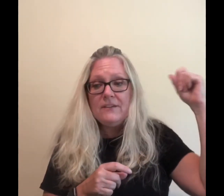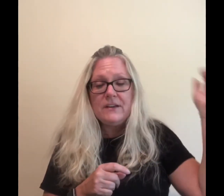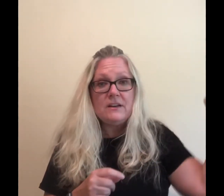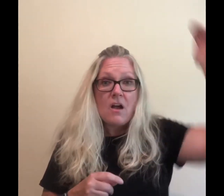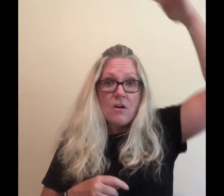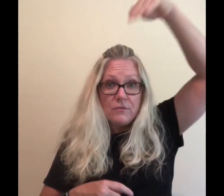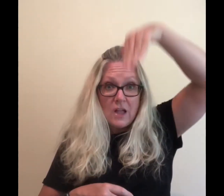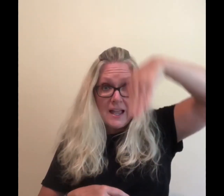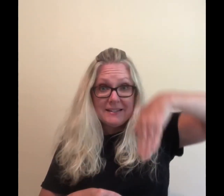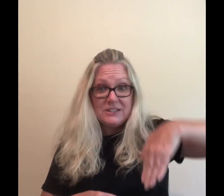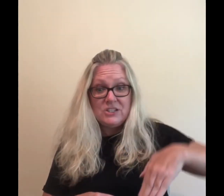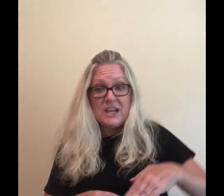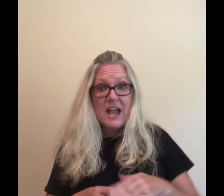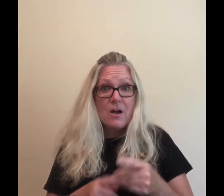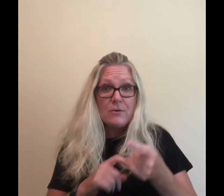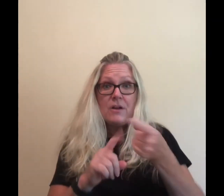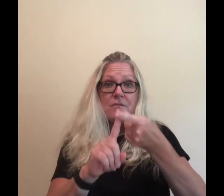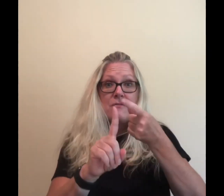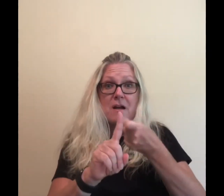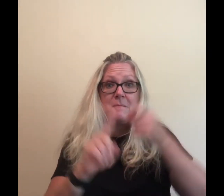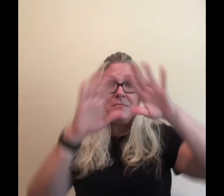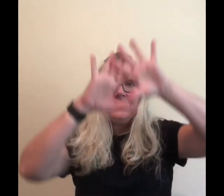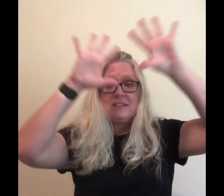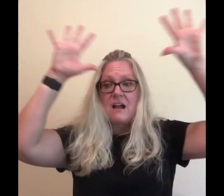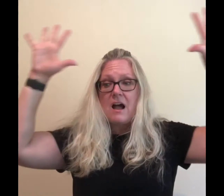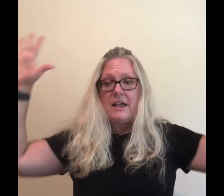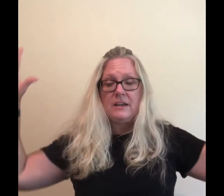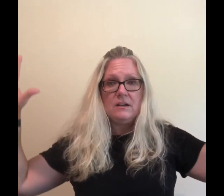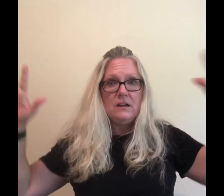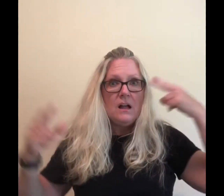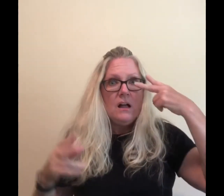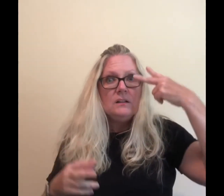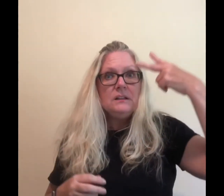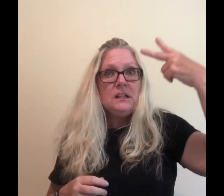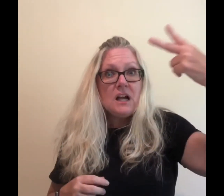Raven flies down from the sky. Look!